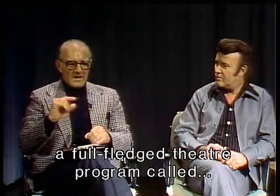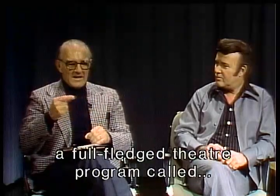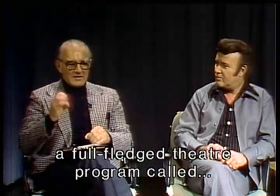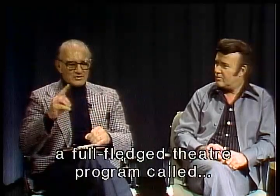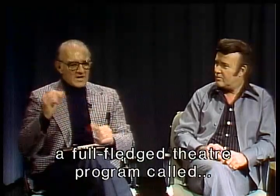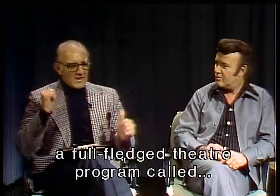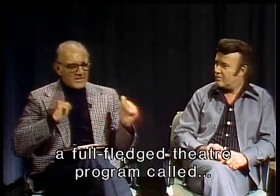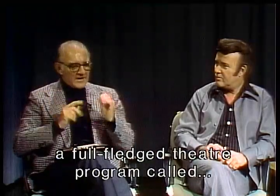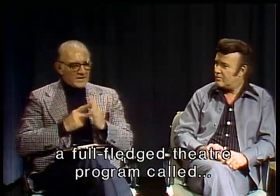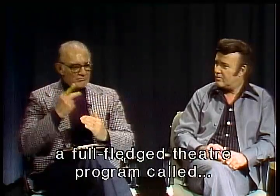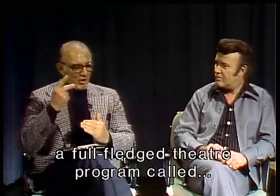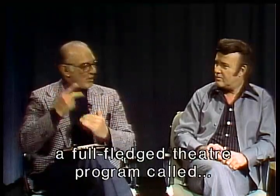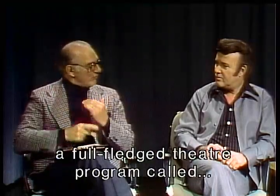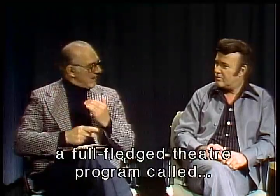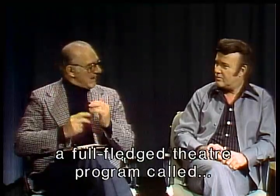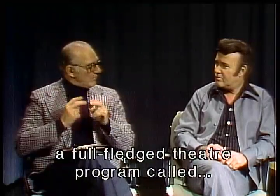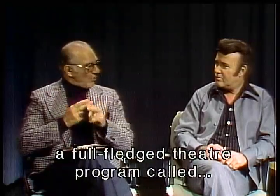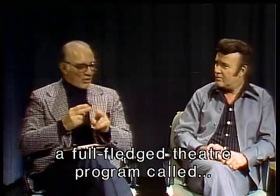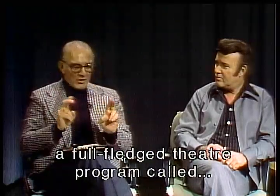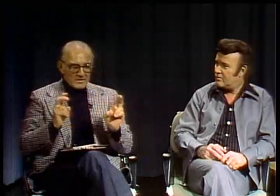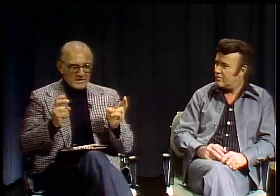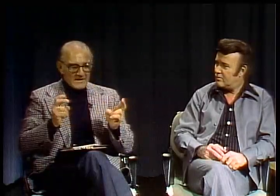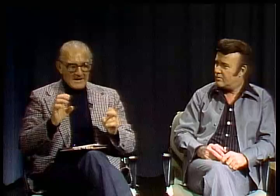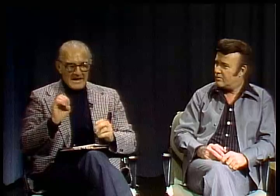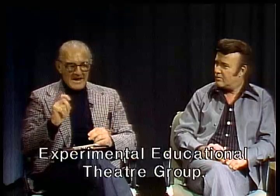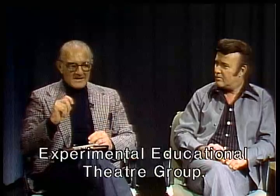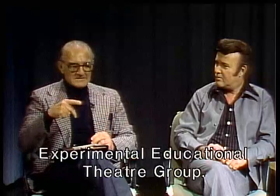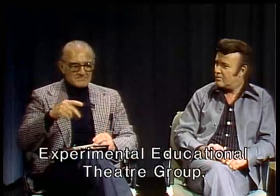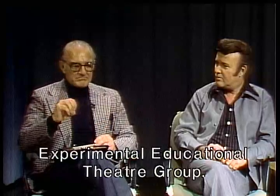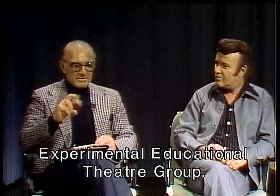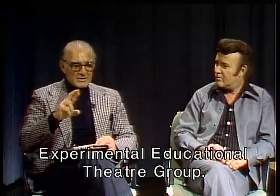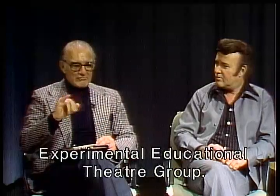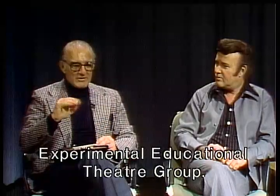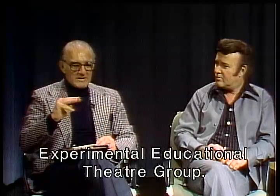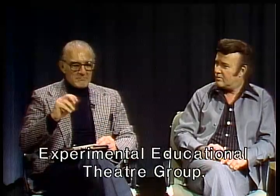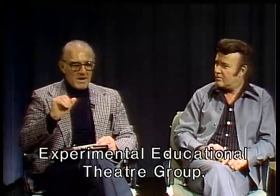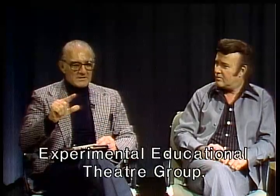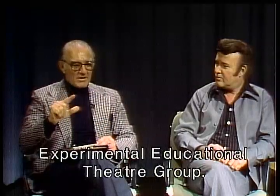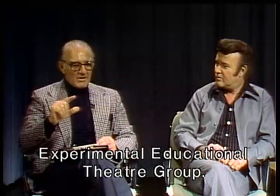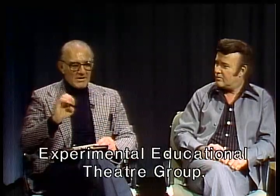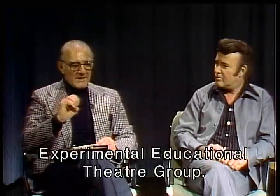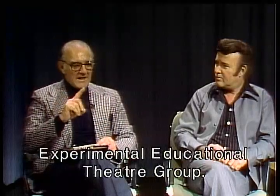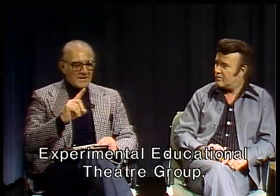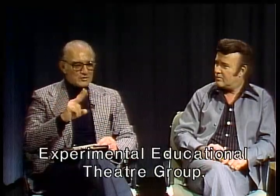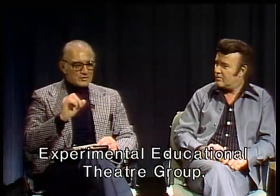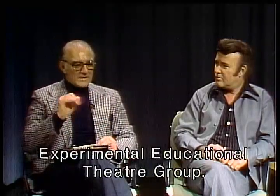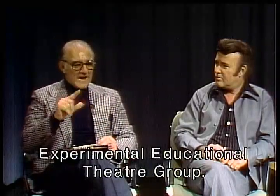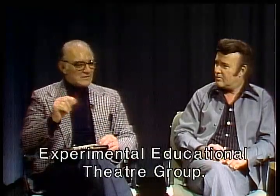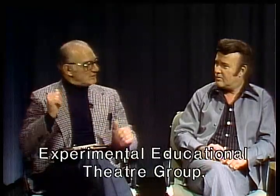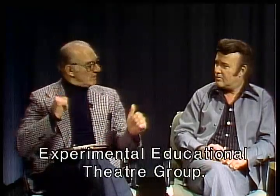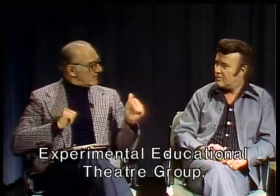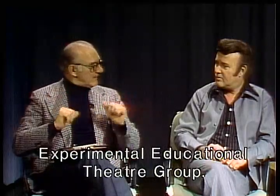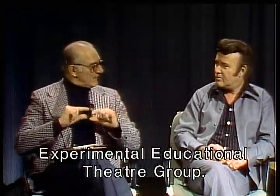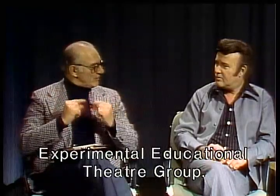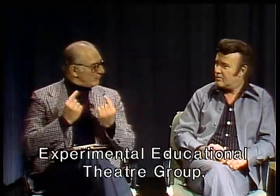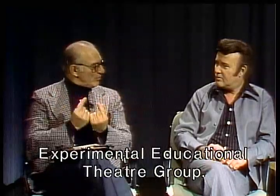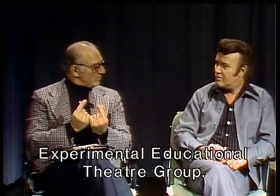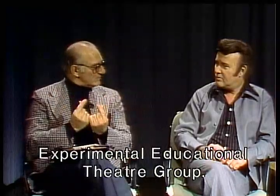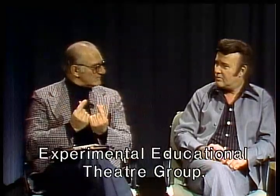full-fledged theater program called Experimental Educational Theater Group. and